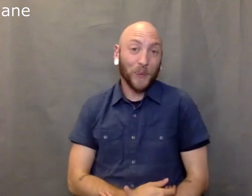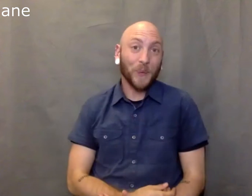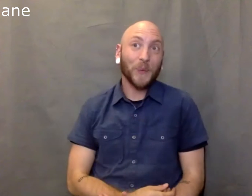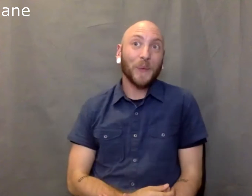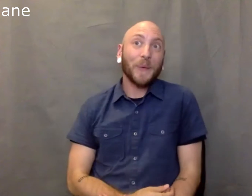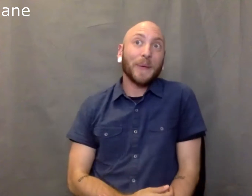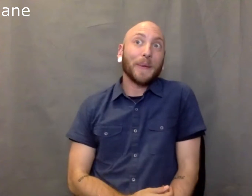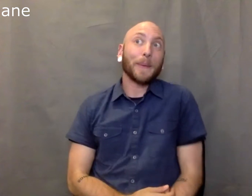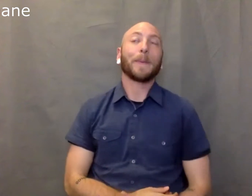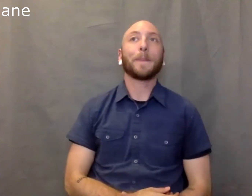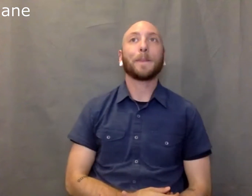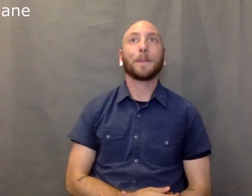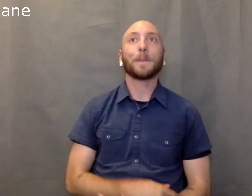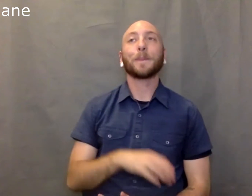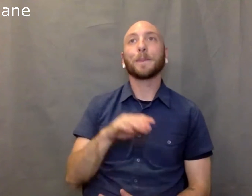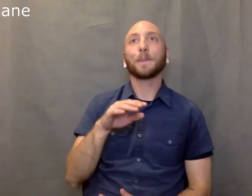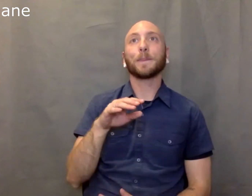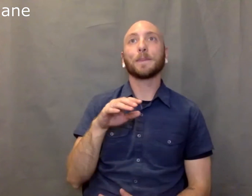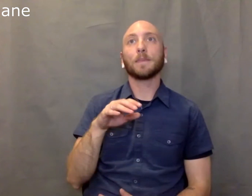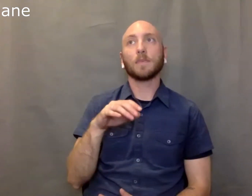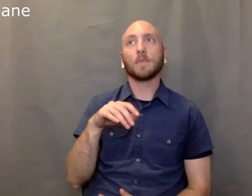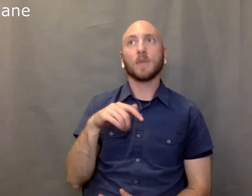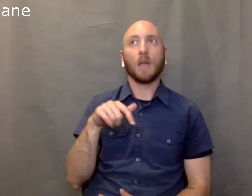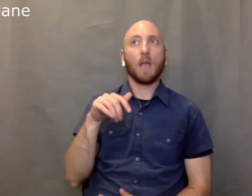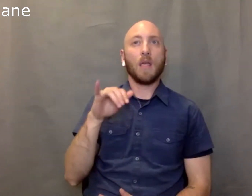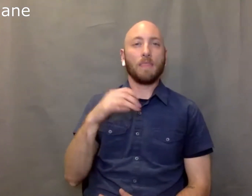So yeah, I've been a part of Monkey Paw now for